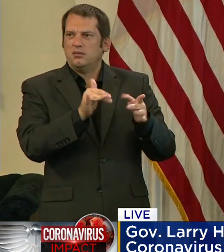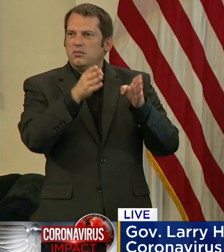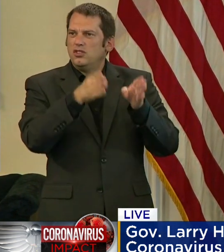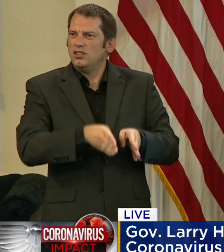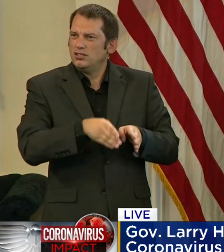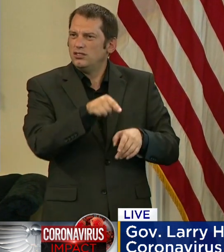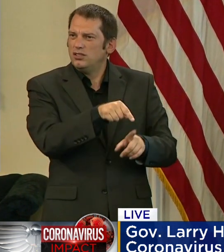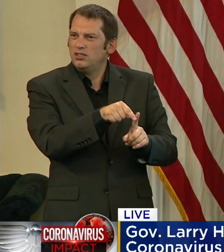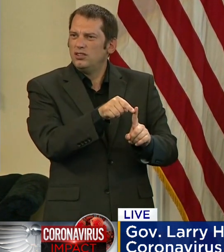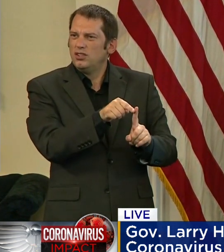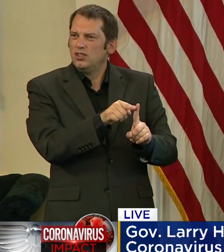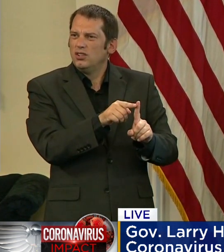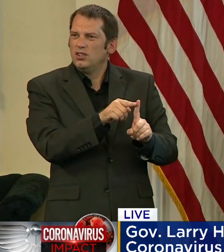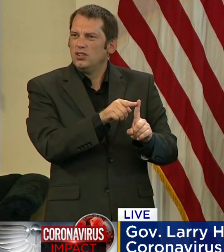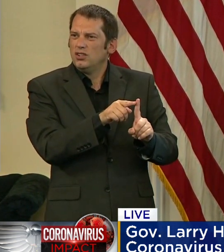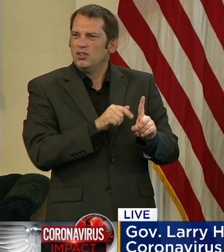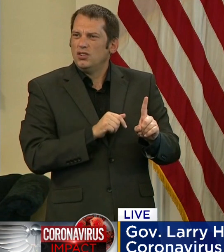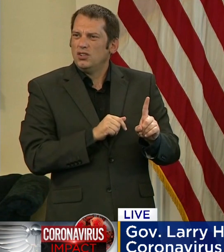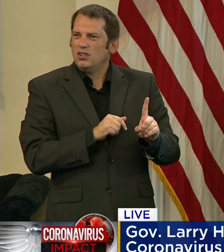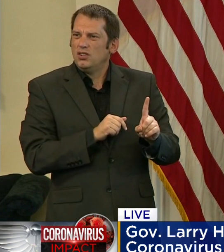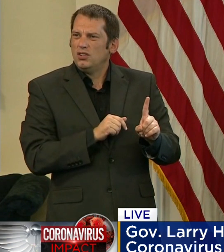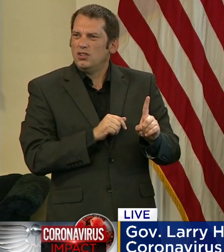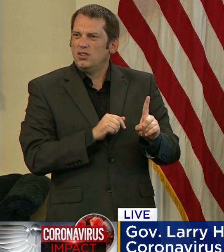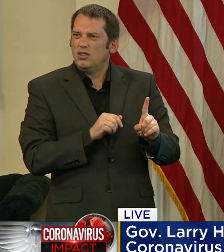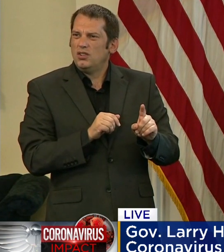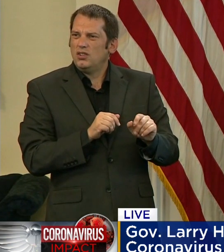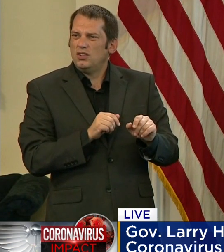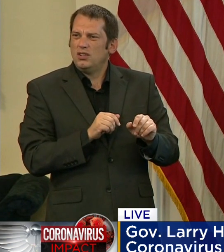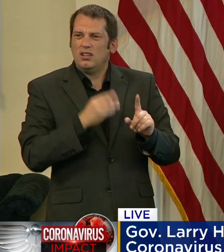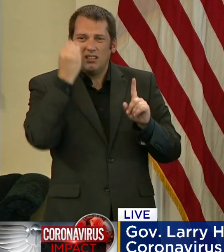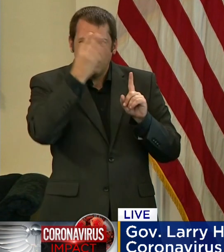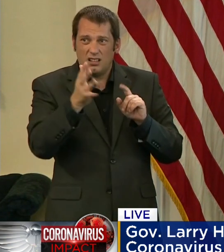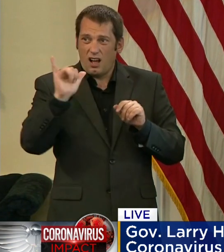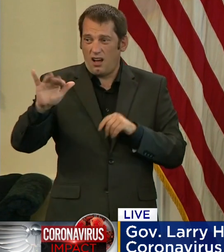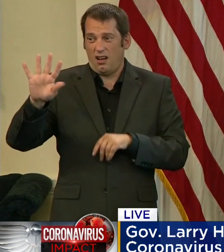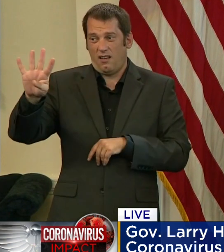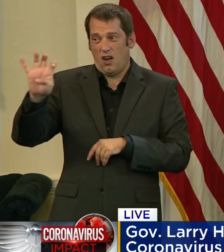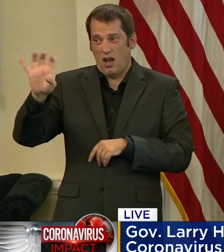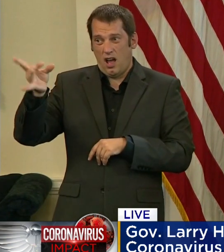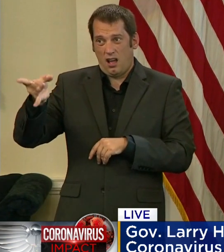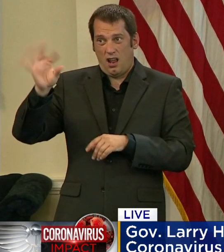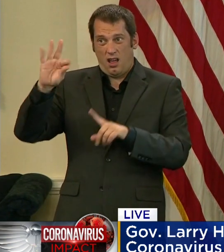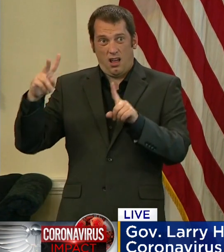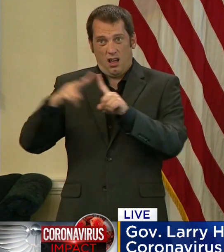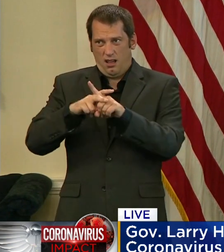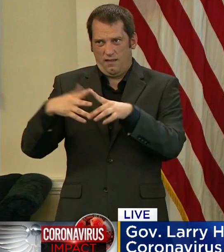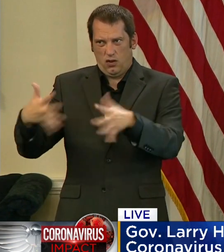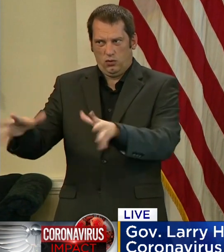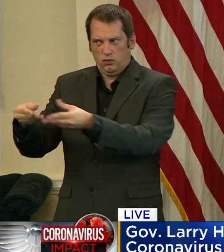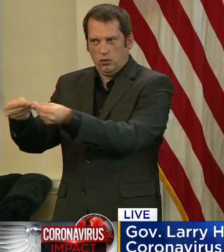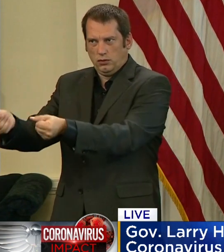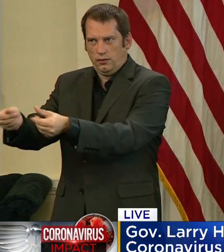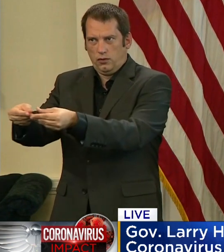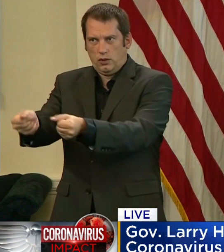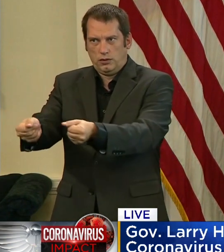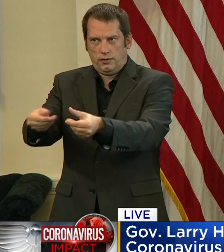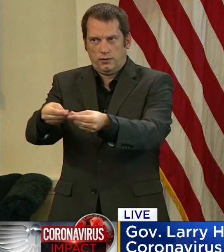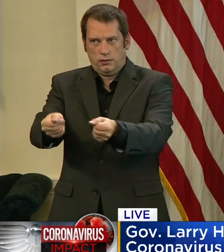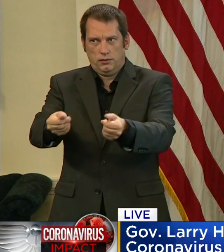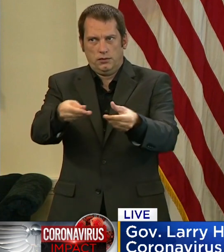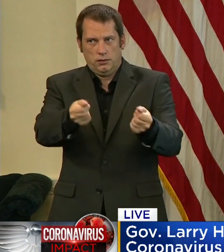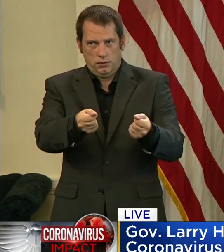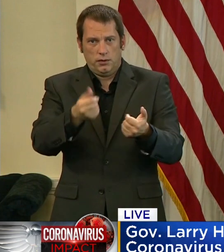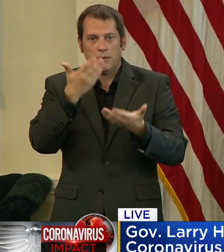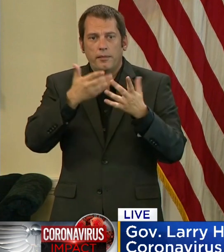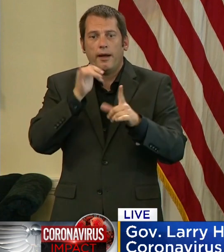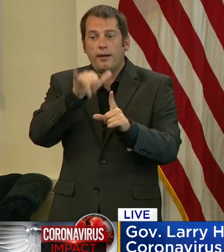489,000 cases that have been resolved with the $3.8 billion. It's an enormous. It's hard to